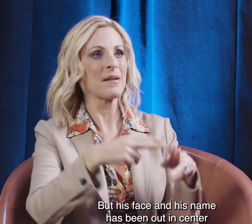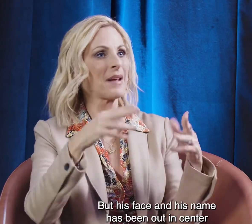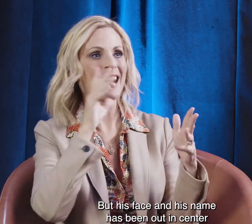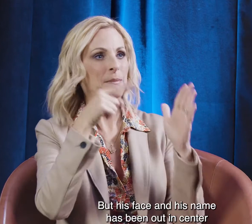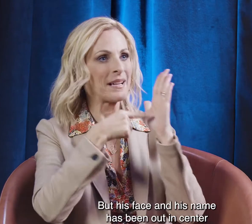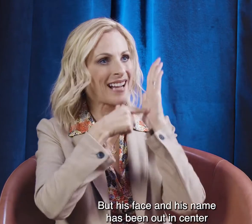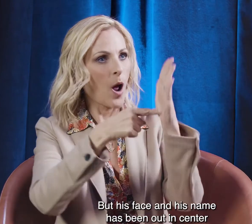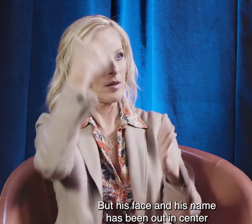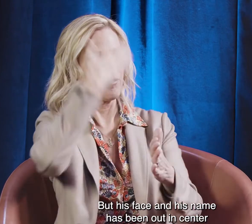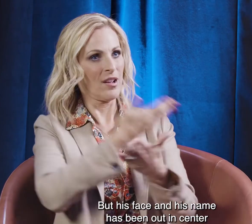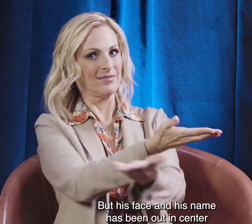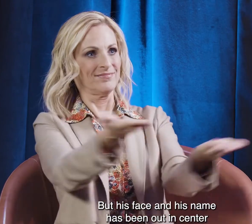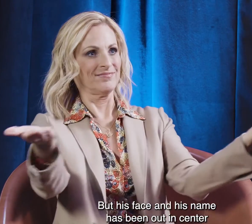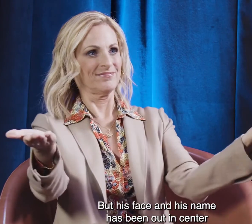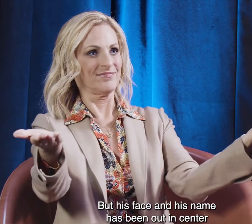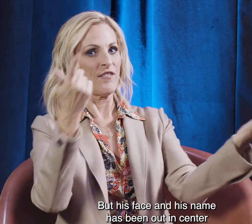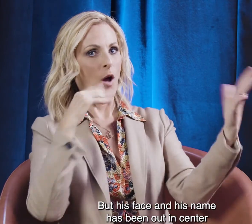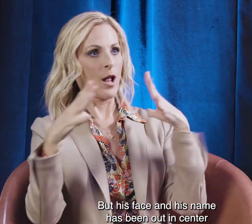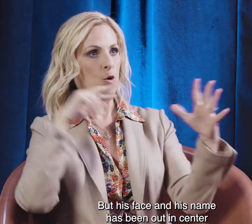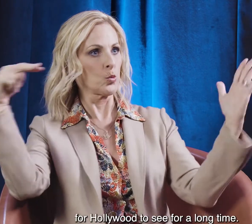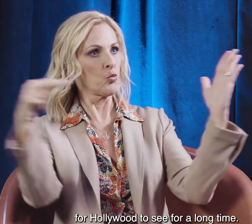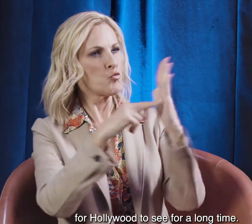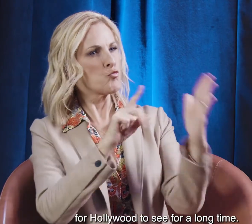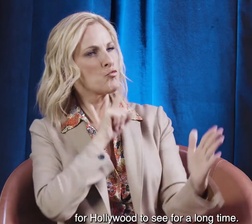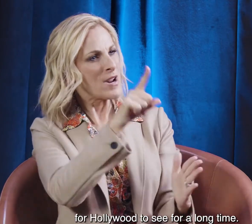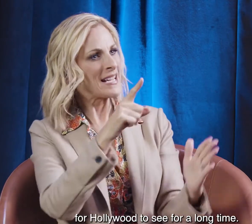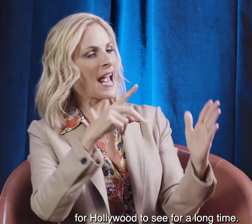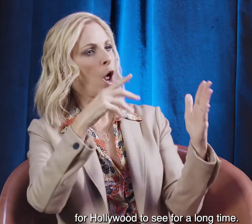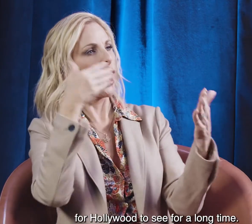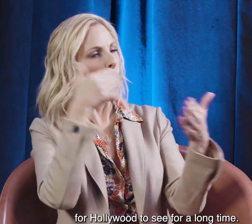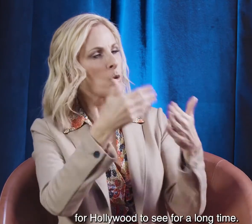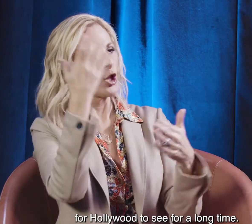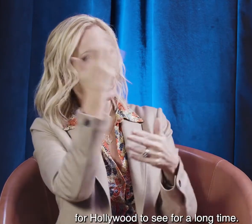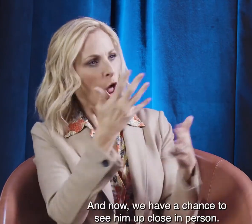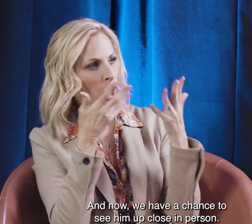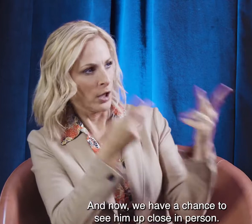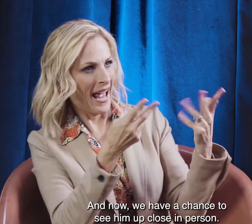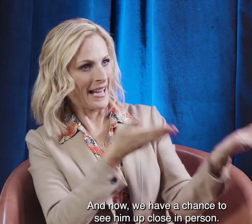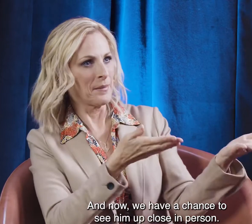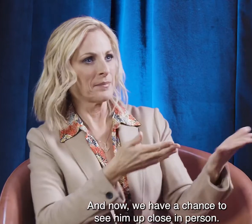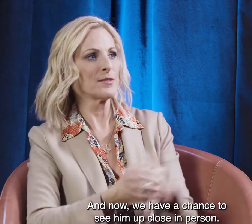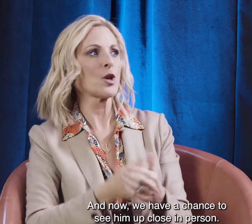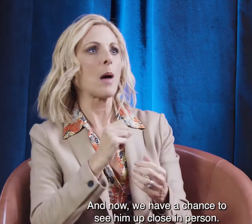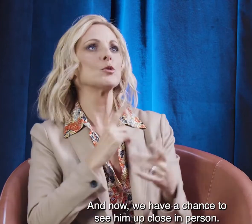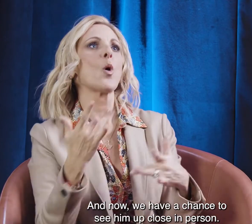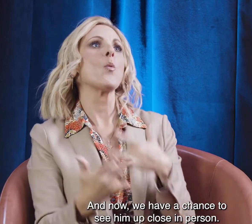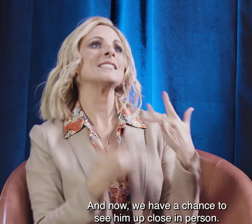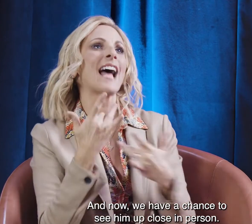his name has been out and center for Hollywood to see for a long time. And now we have a chance to see him up close and personal.